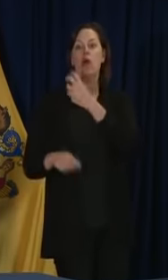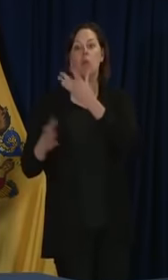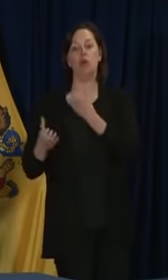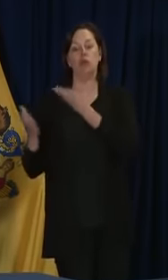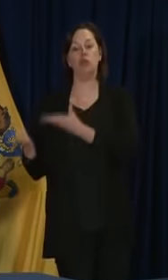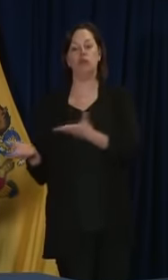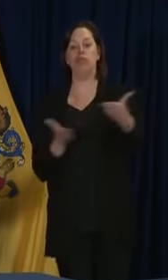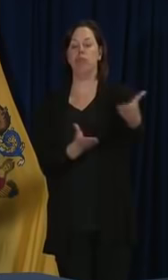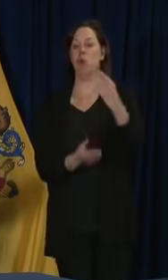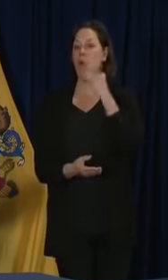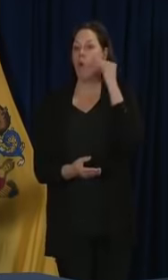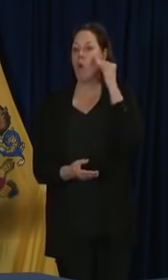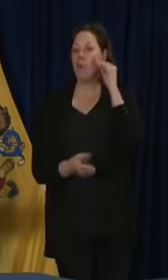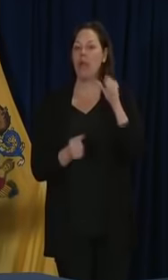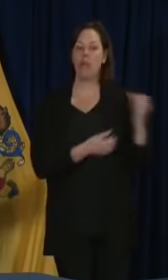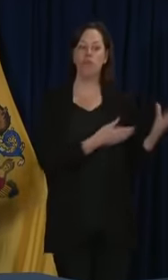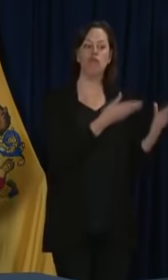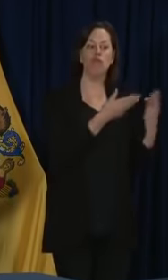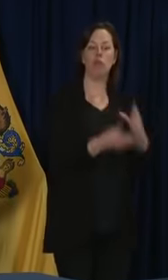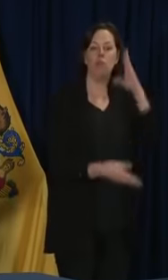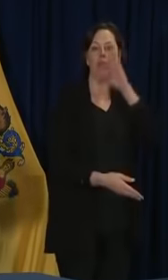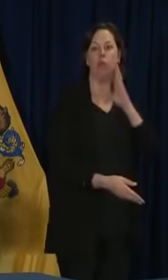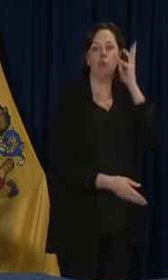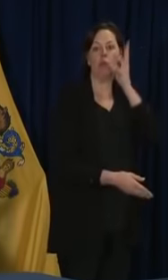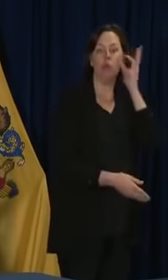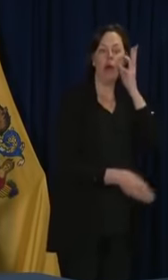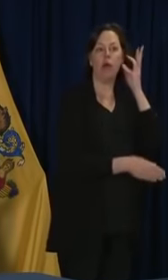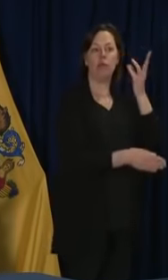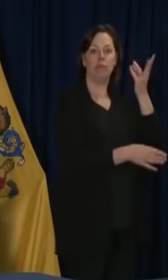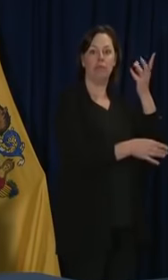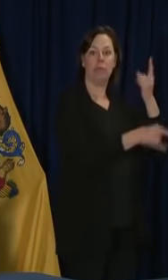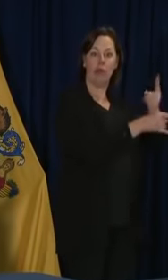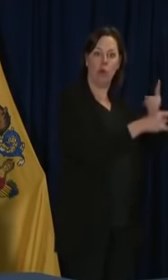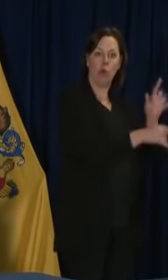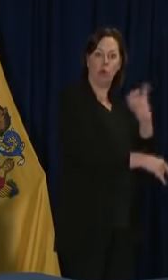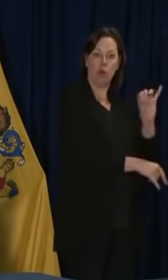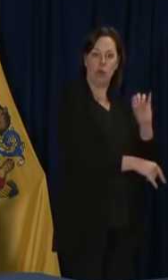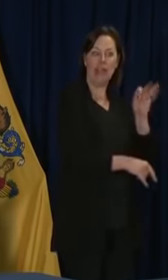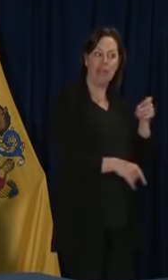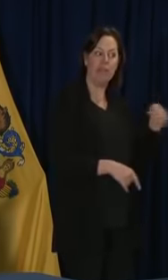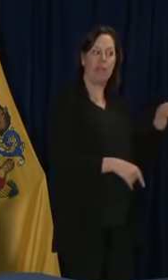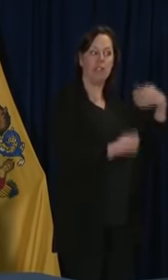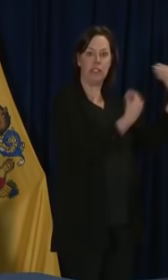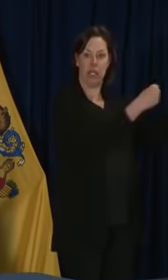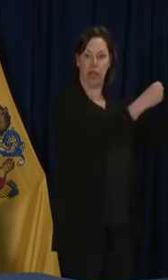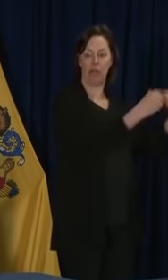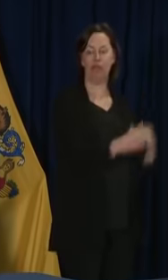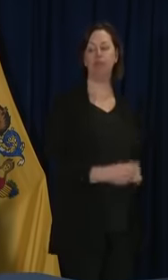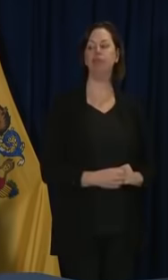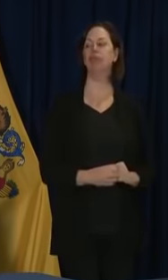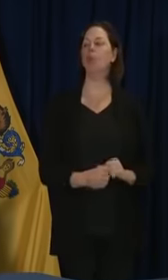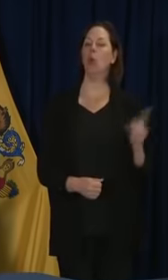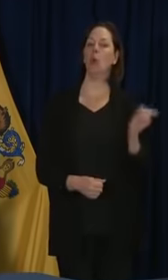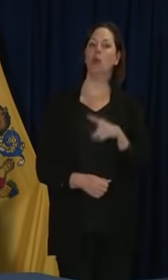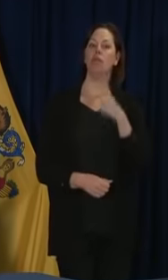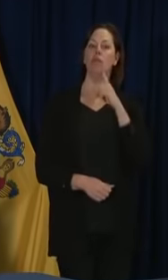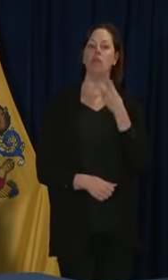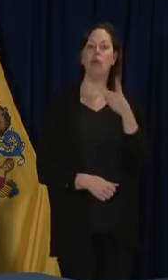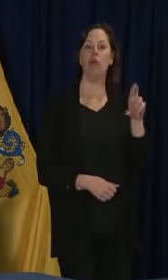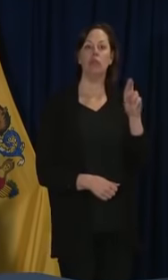We'll go back for ones who haven't asked. I promise I'll come to you. Thank you. This question is for Dr. Tan. The 80 new cases,